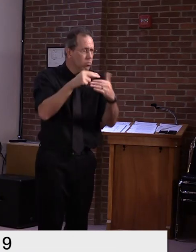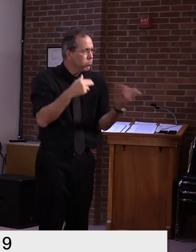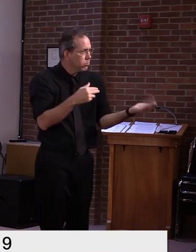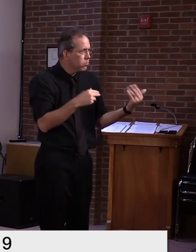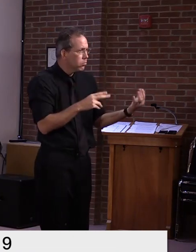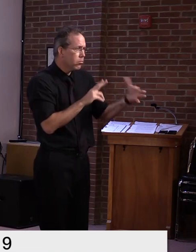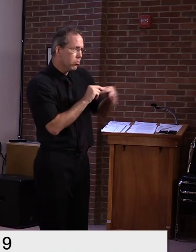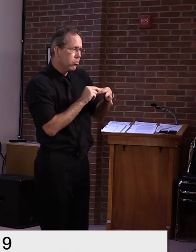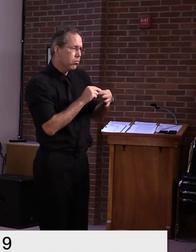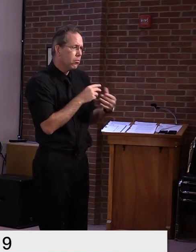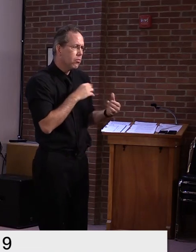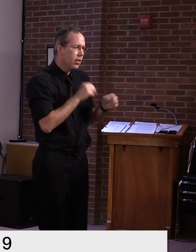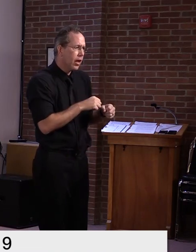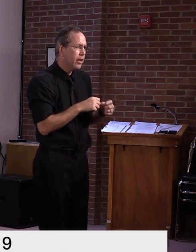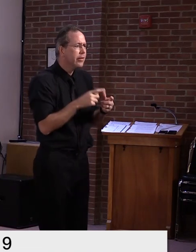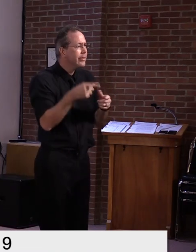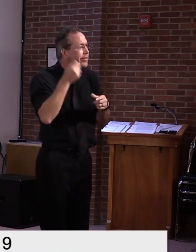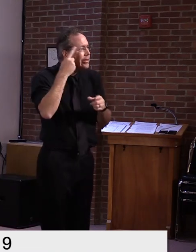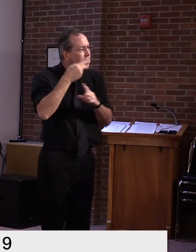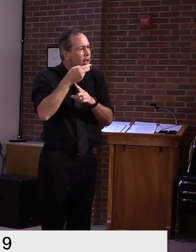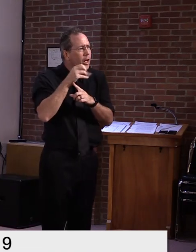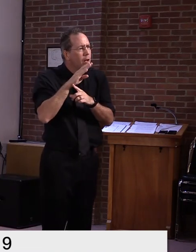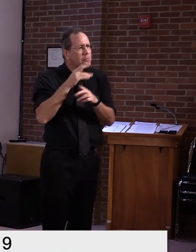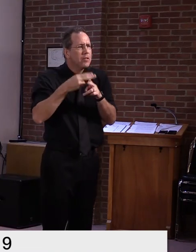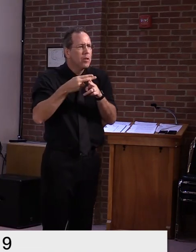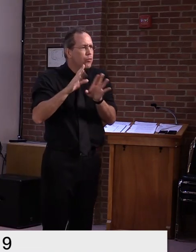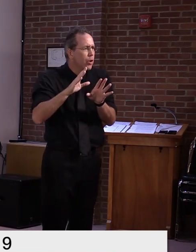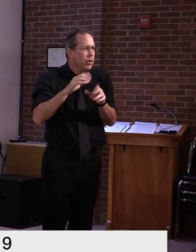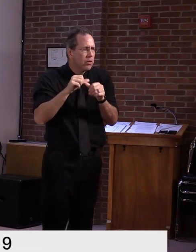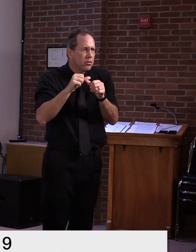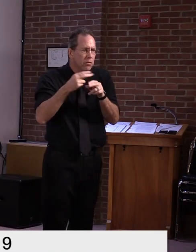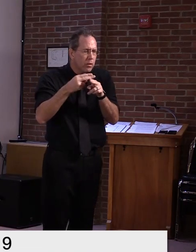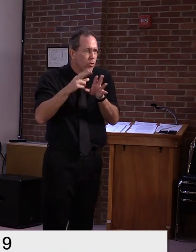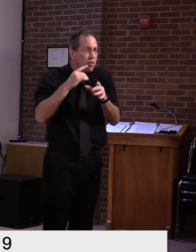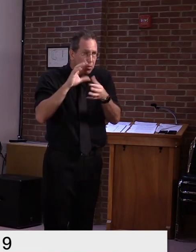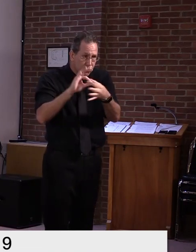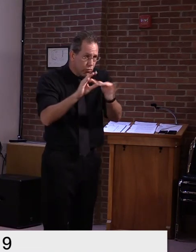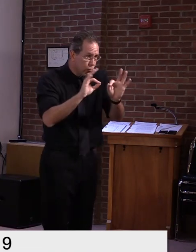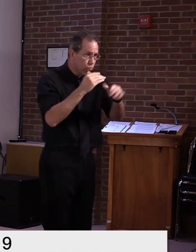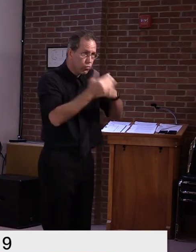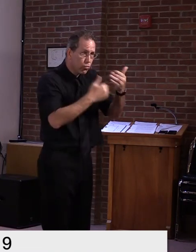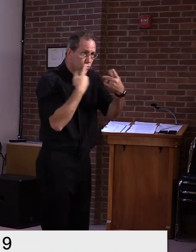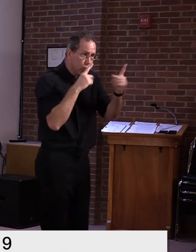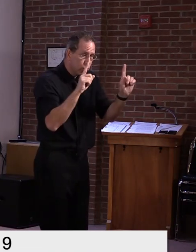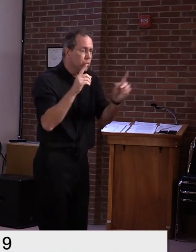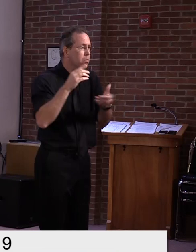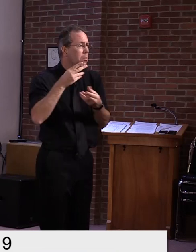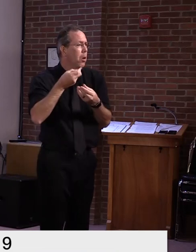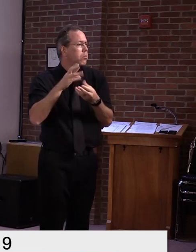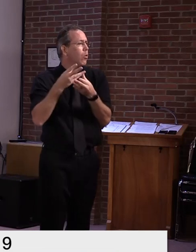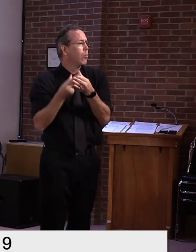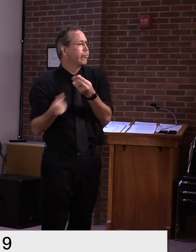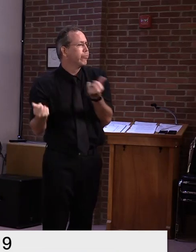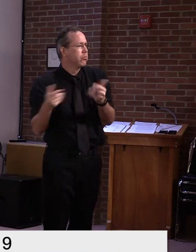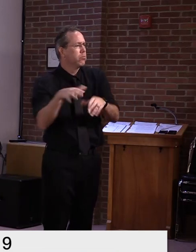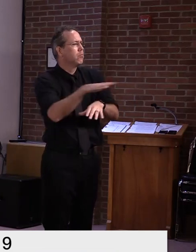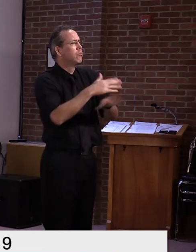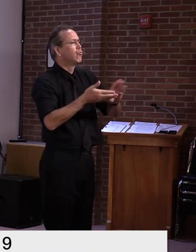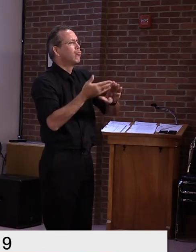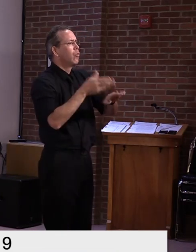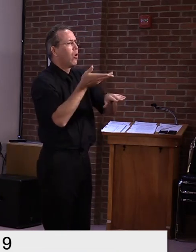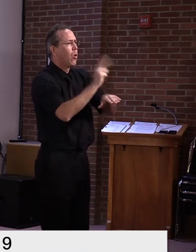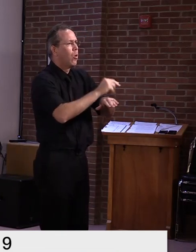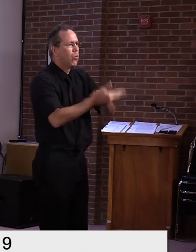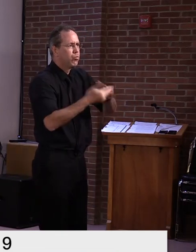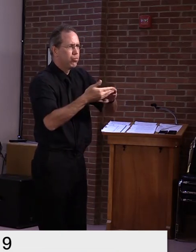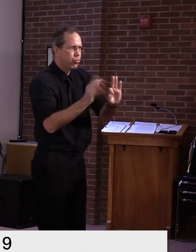considerations you've got to look at, whether you keep with a permanent job or where you go with a temporary job. These are